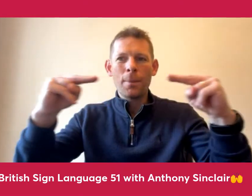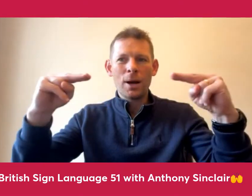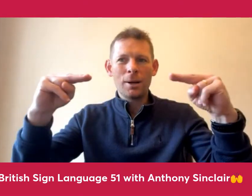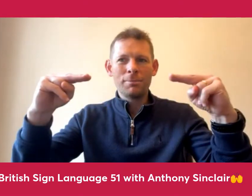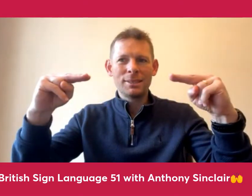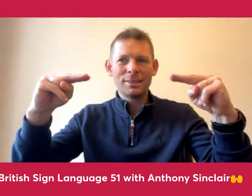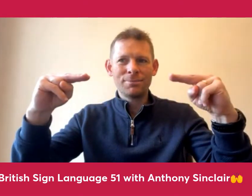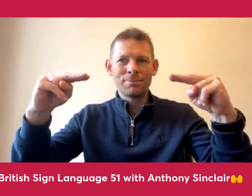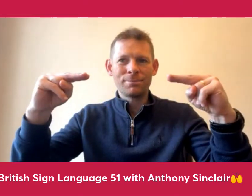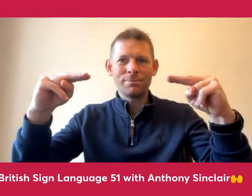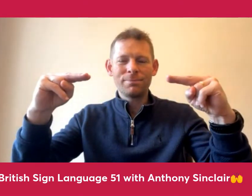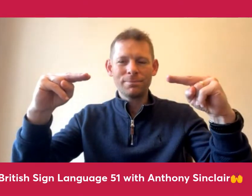apartment.